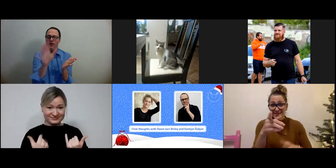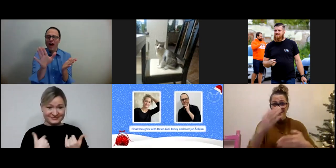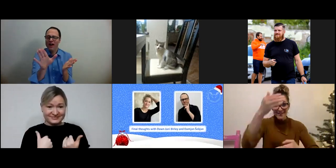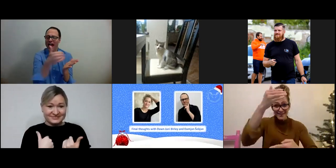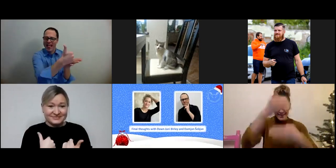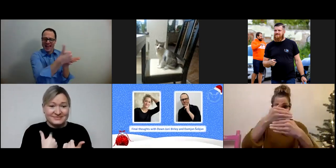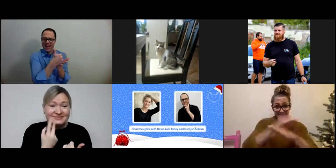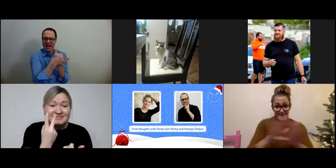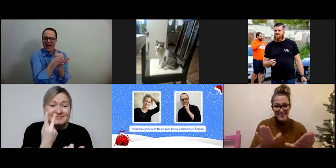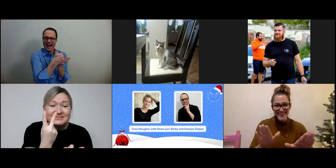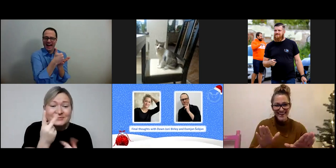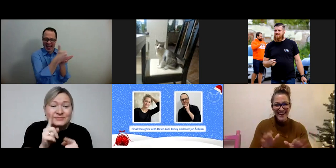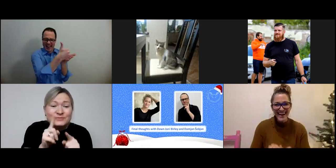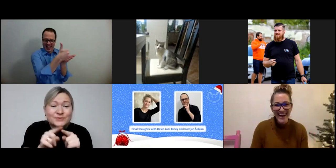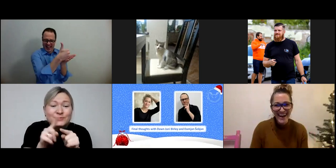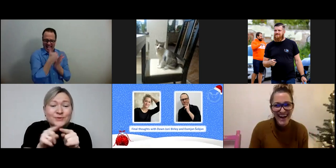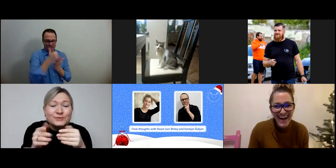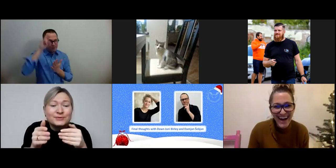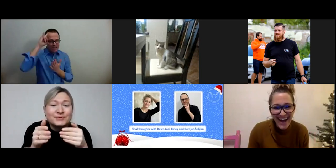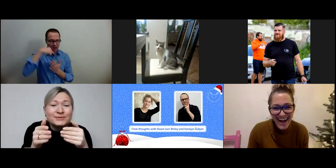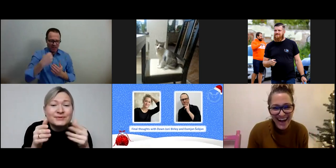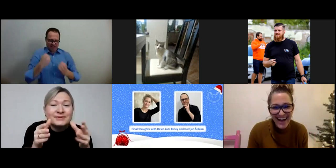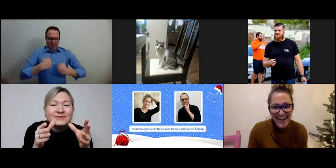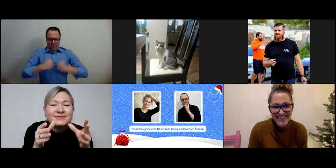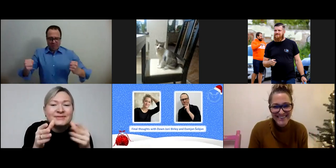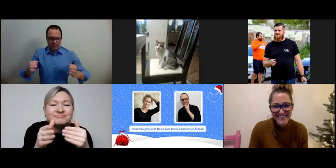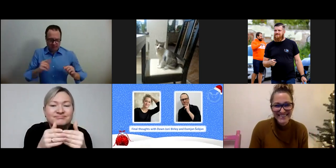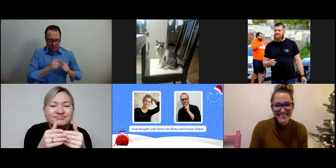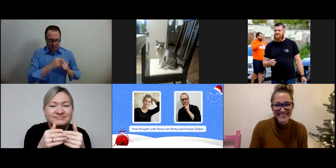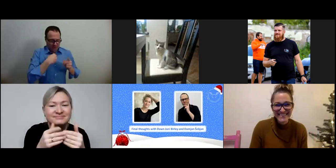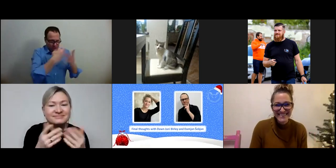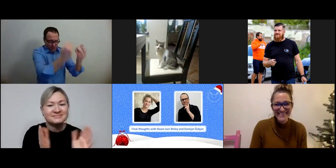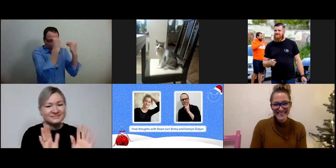you're saying you're a bit nervous, but we're coming to the end. This is the final.